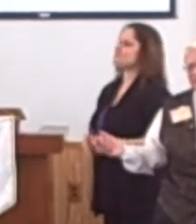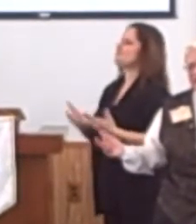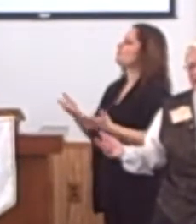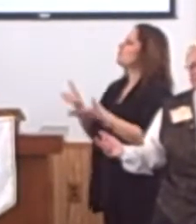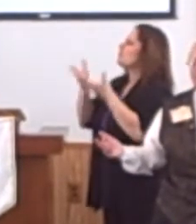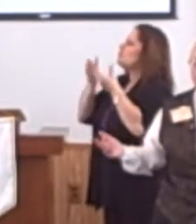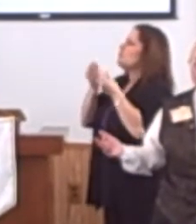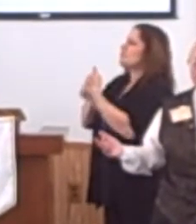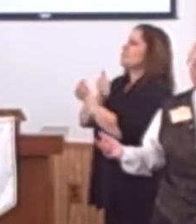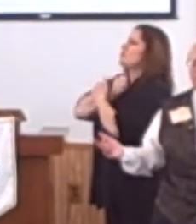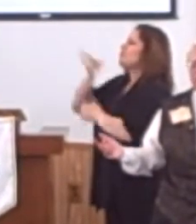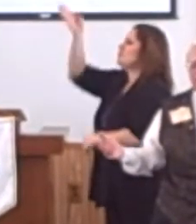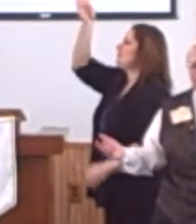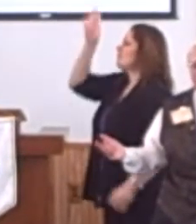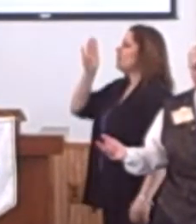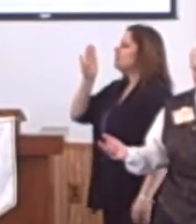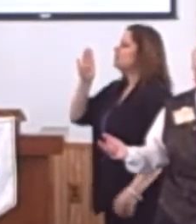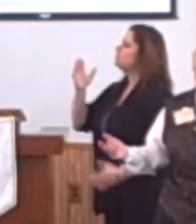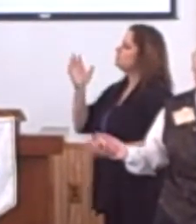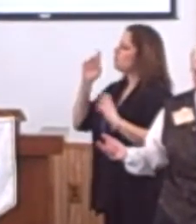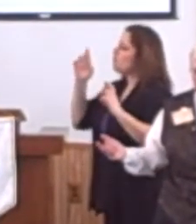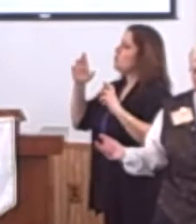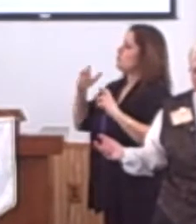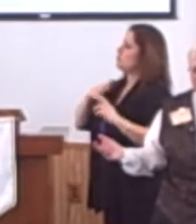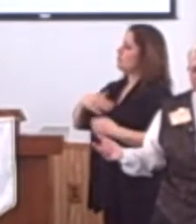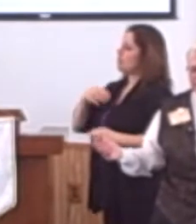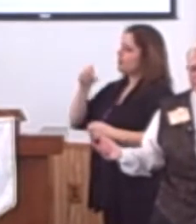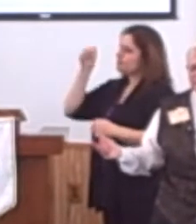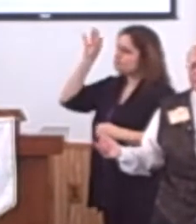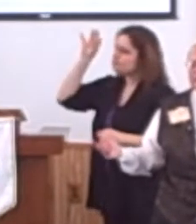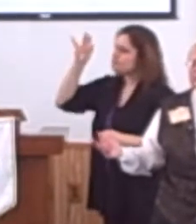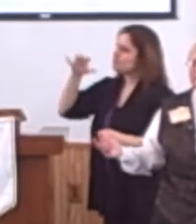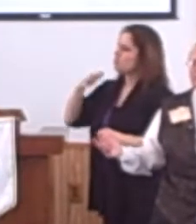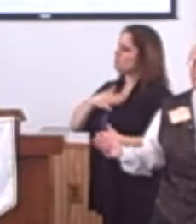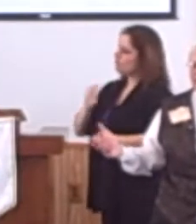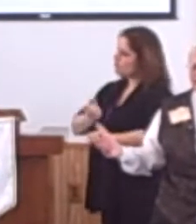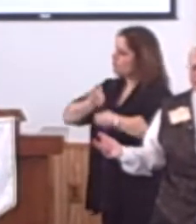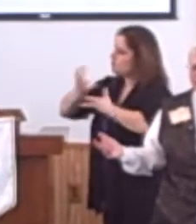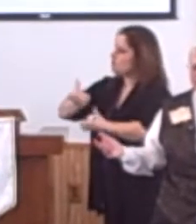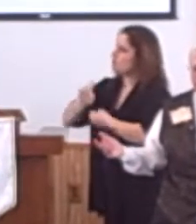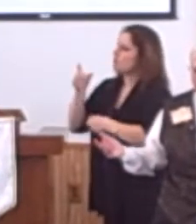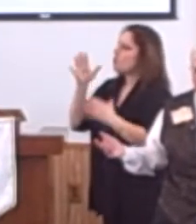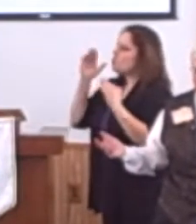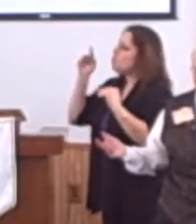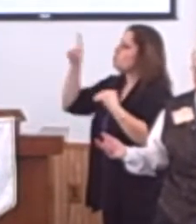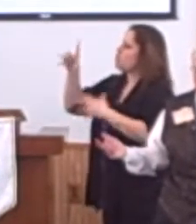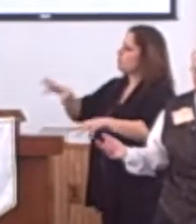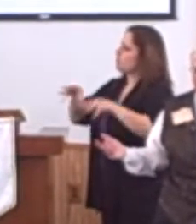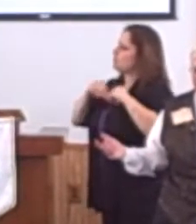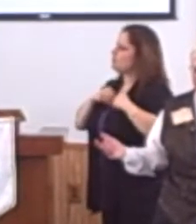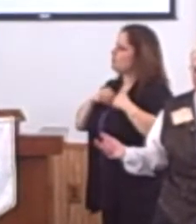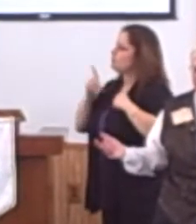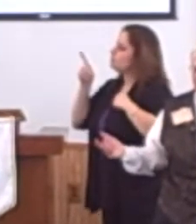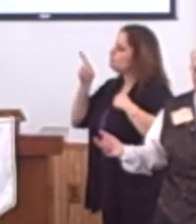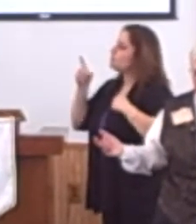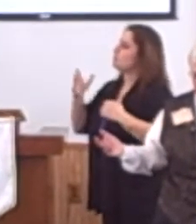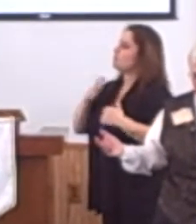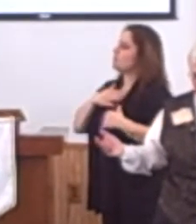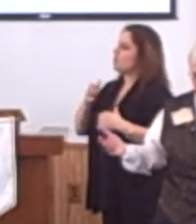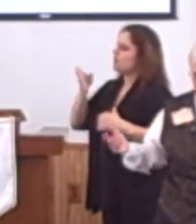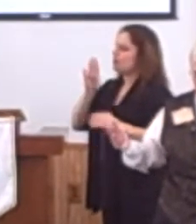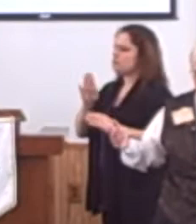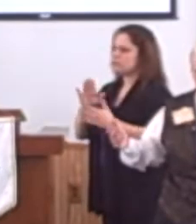Gracious and loving God, may the words of my mouth and the meditations of my heart be acceptable unto you, my God,